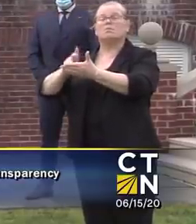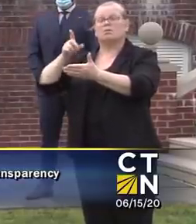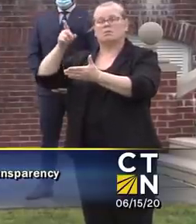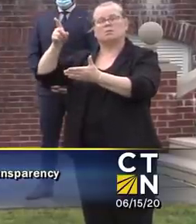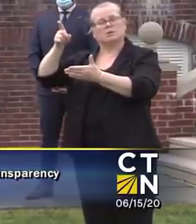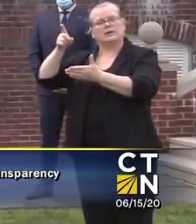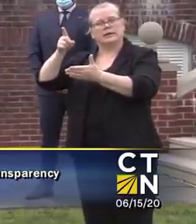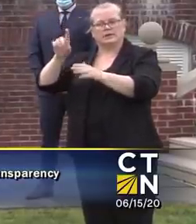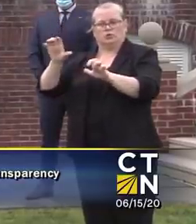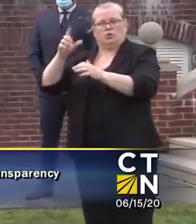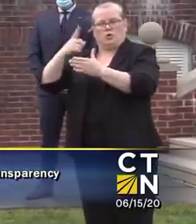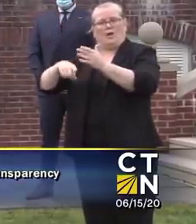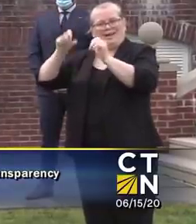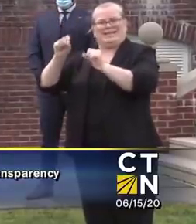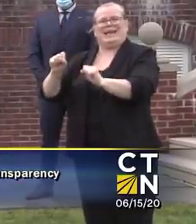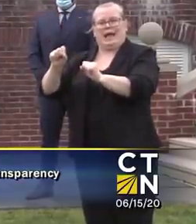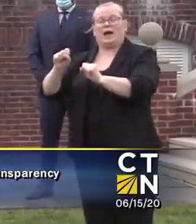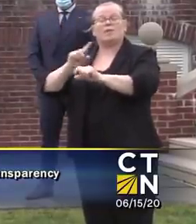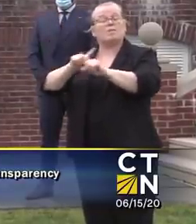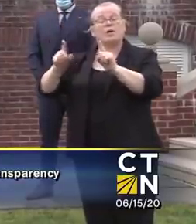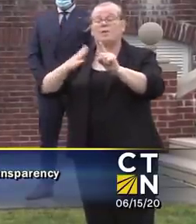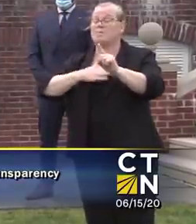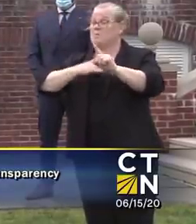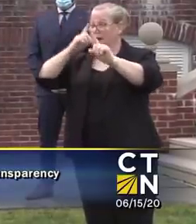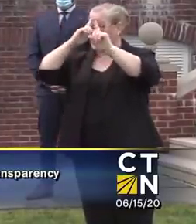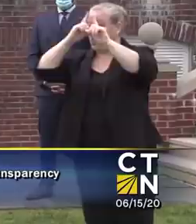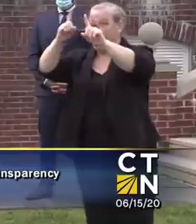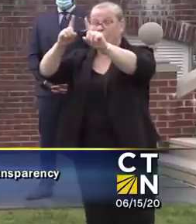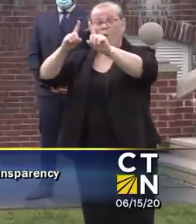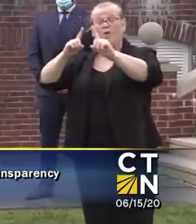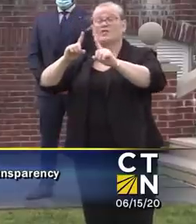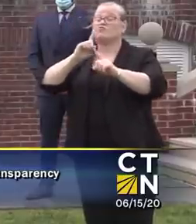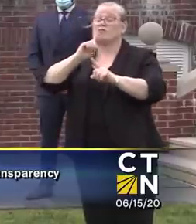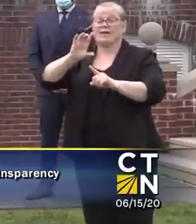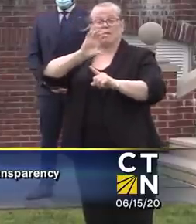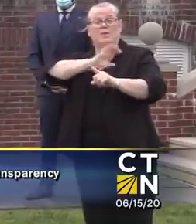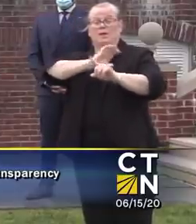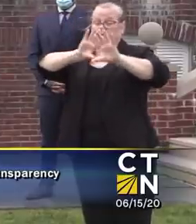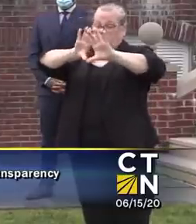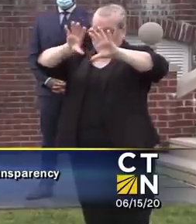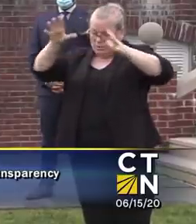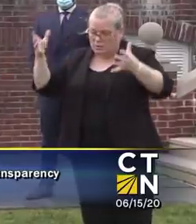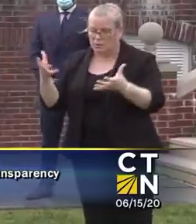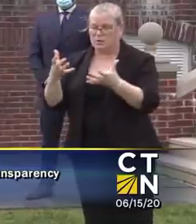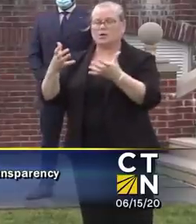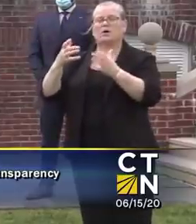sure that we have one police department with one set of laws and one set of rules.